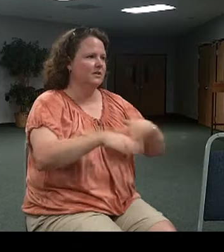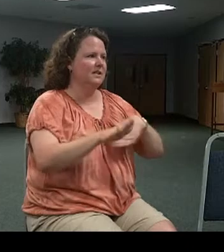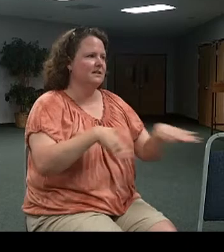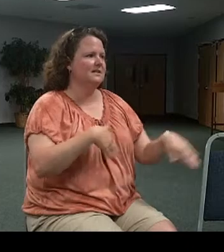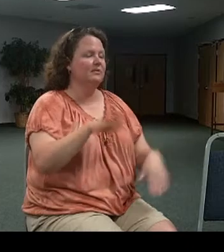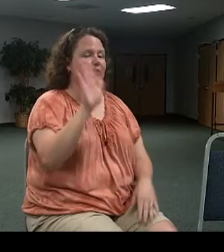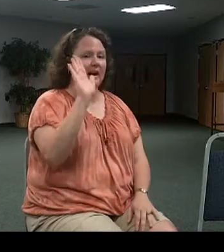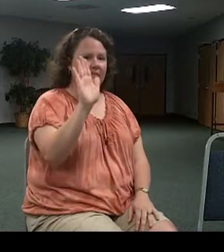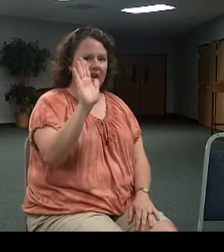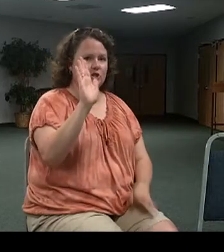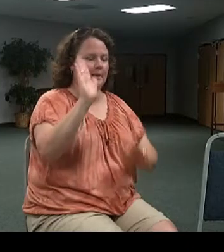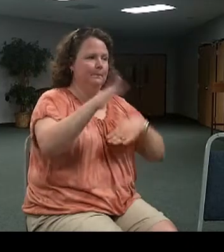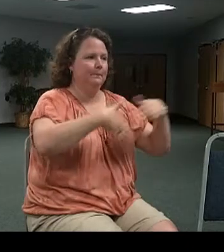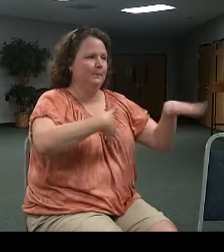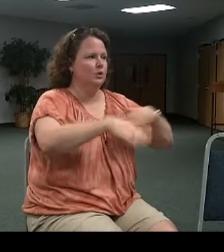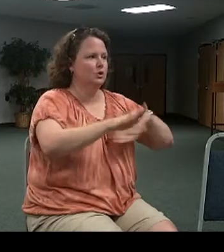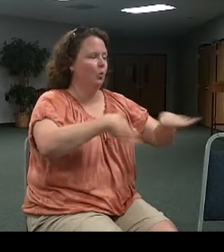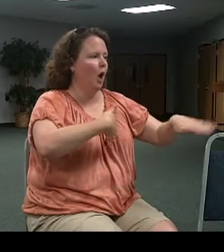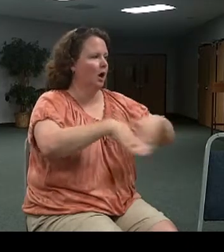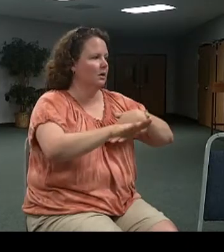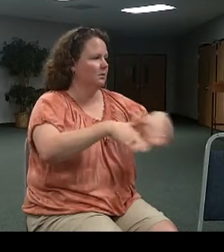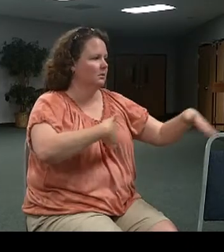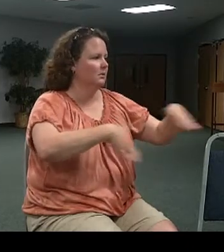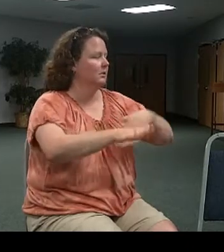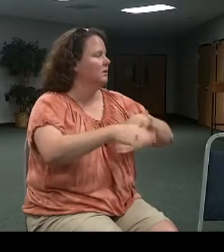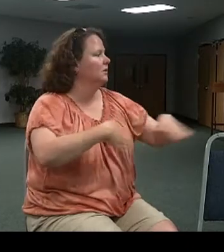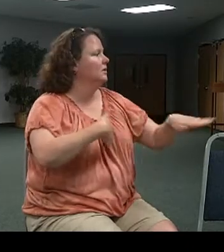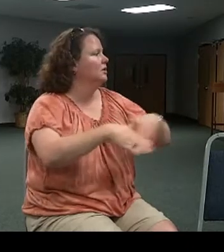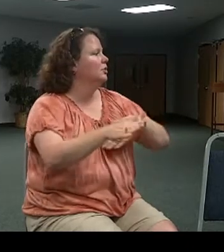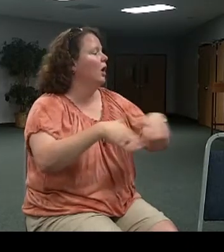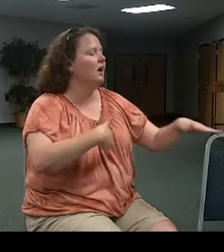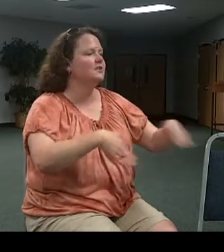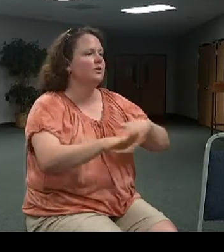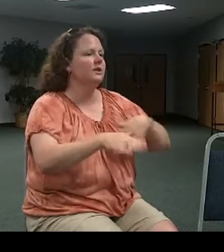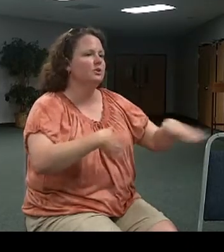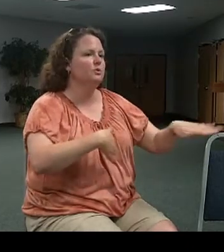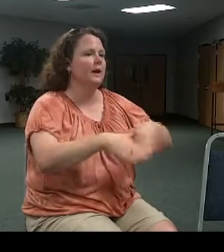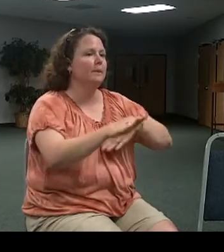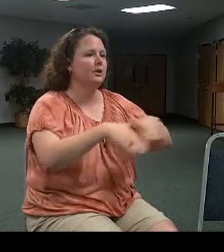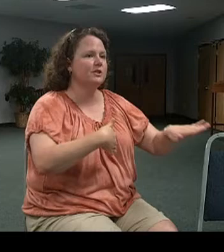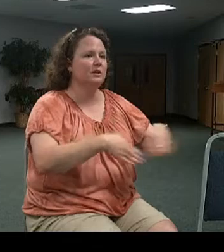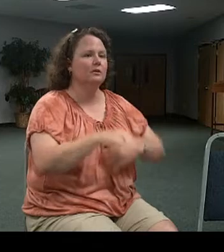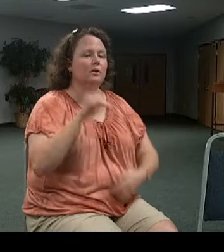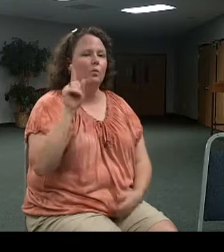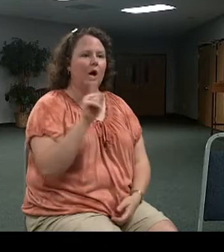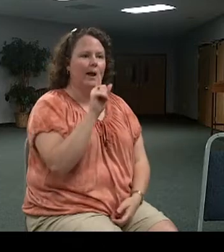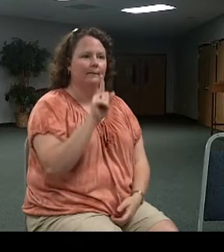see this is the 5 handshake, to walk. You also can do a person walking,